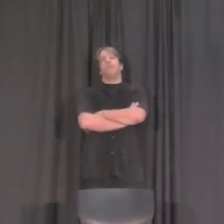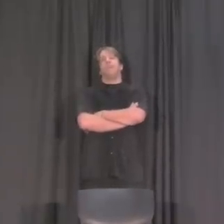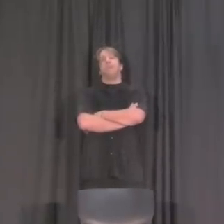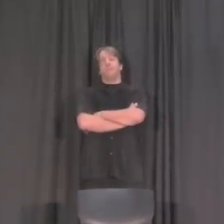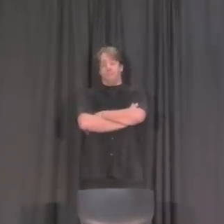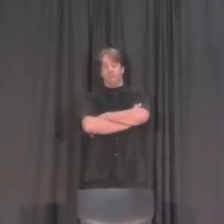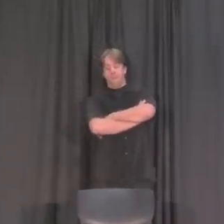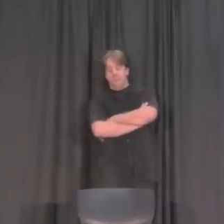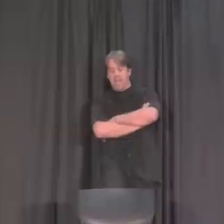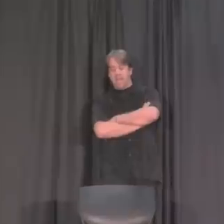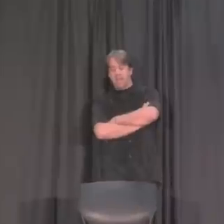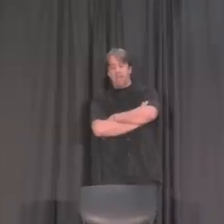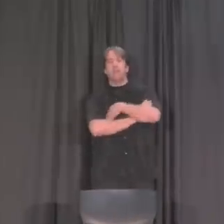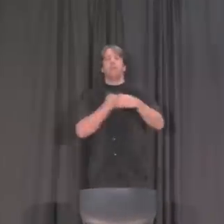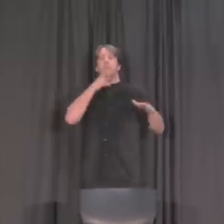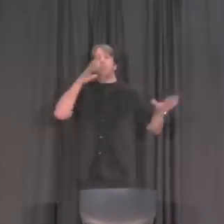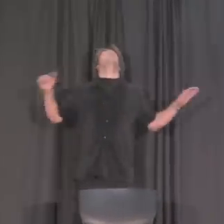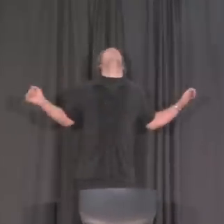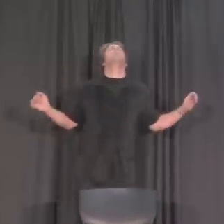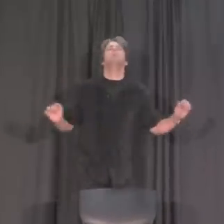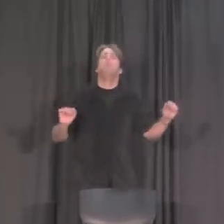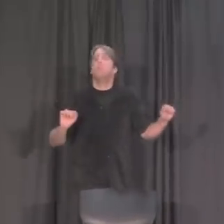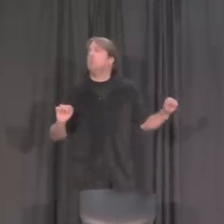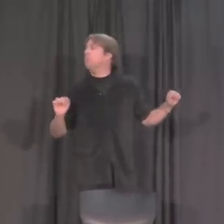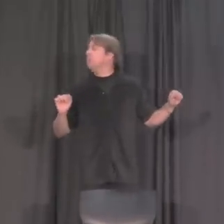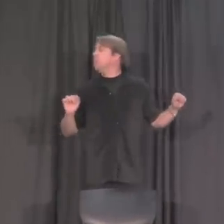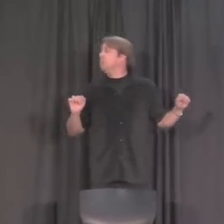the vibration. My mom.